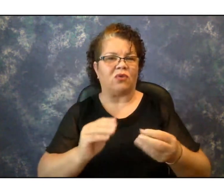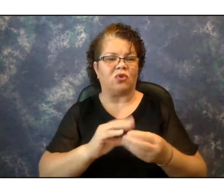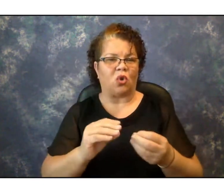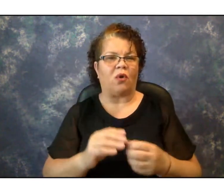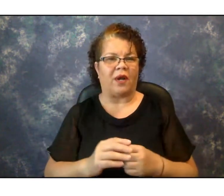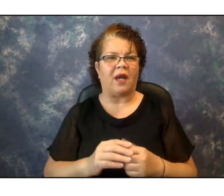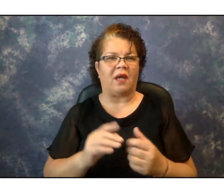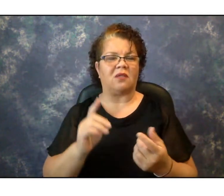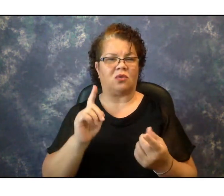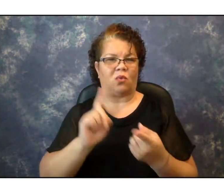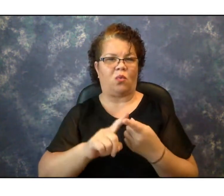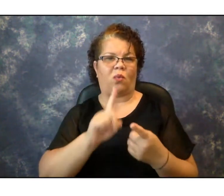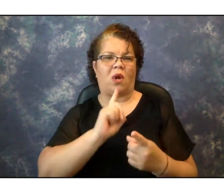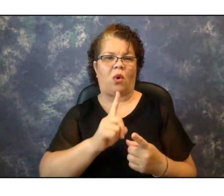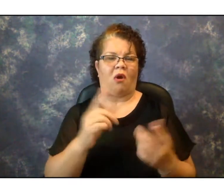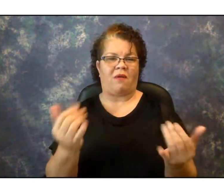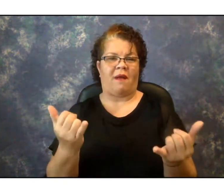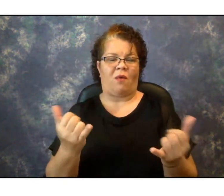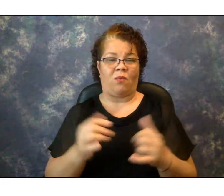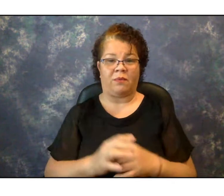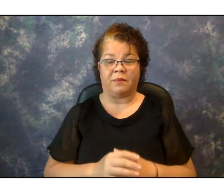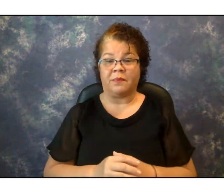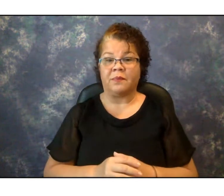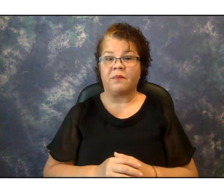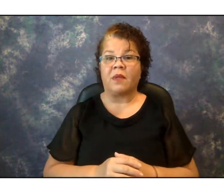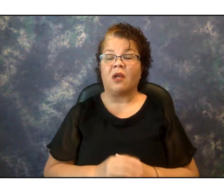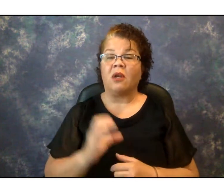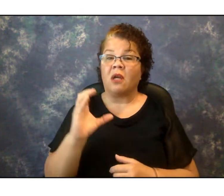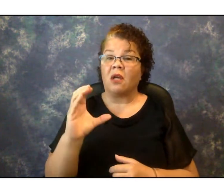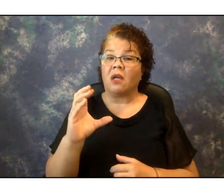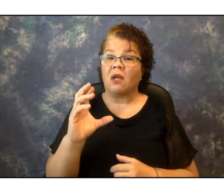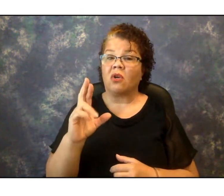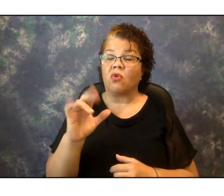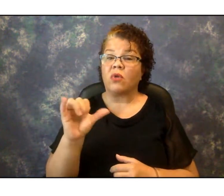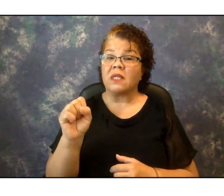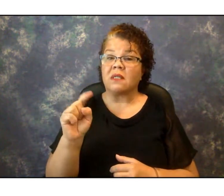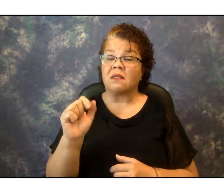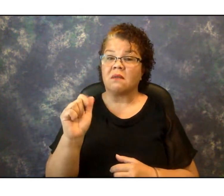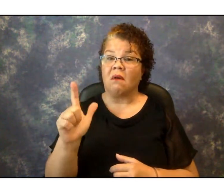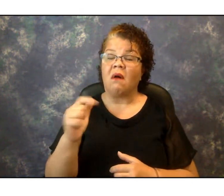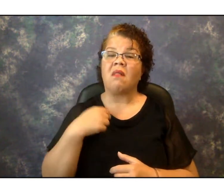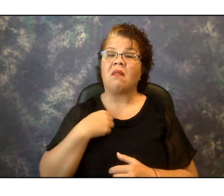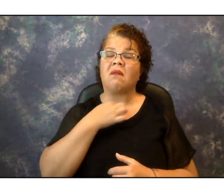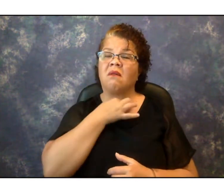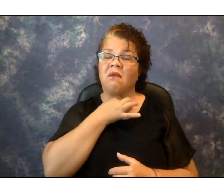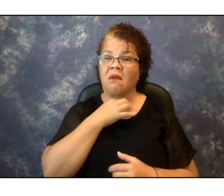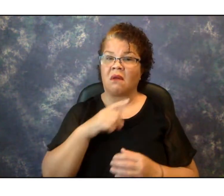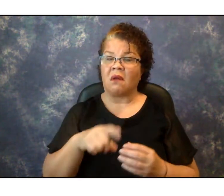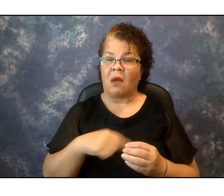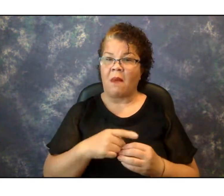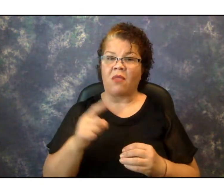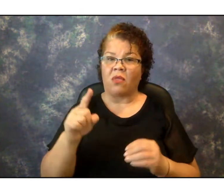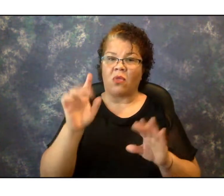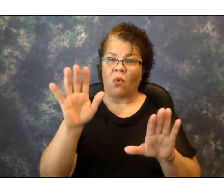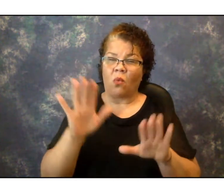Crystal, I would love to hear, and then we're going to go to the many wonderful questions that are coming